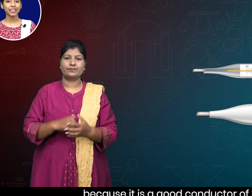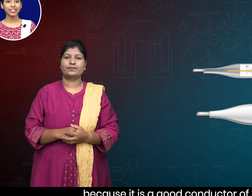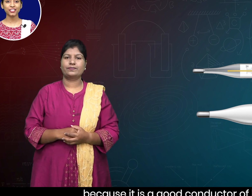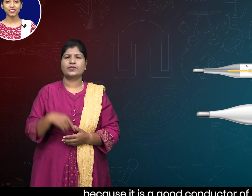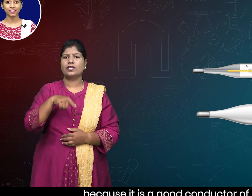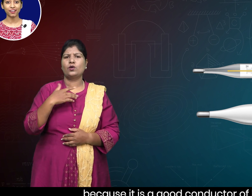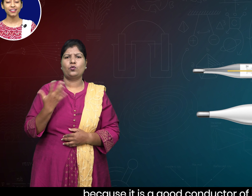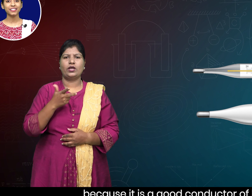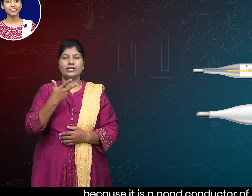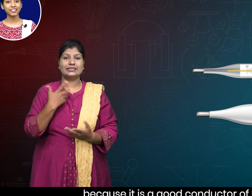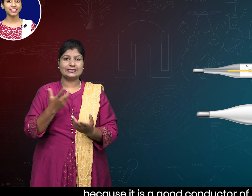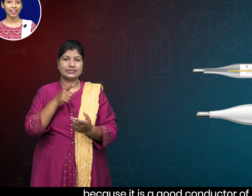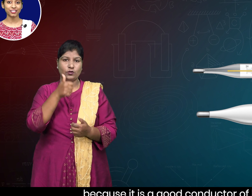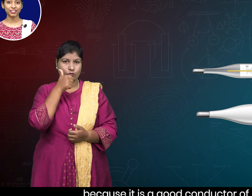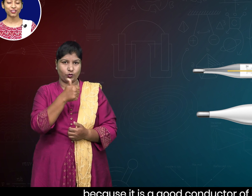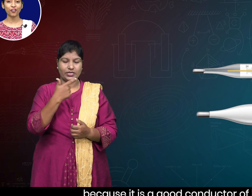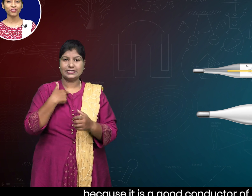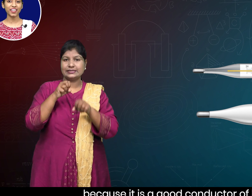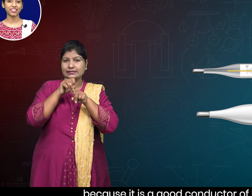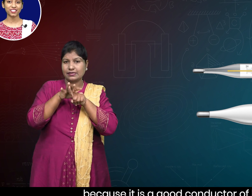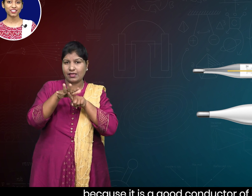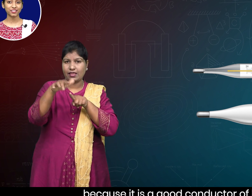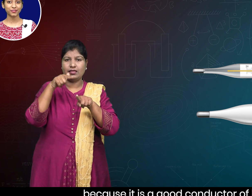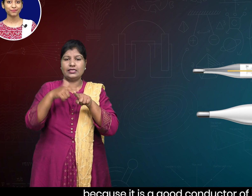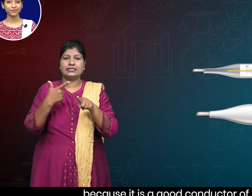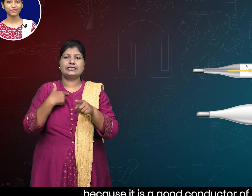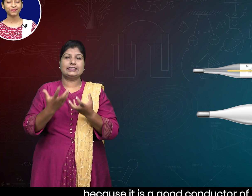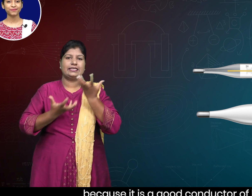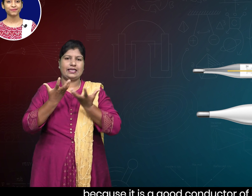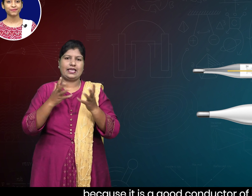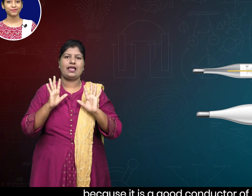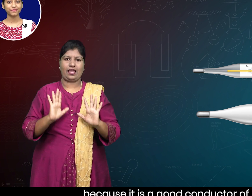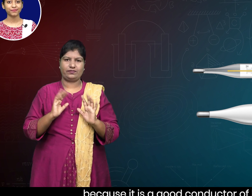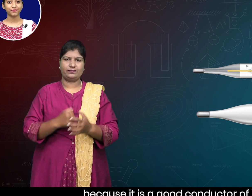because it is a good conductor of heat.